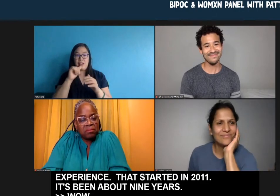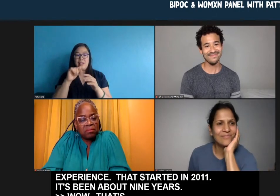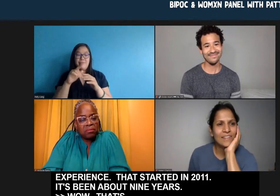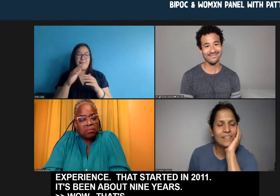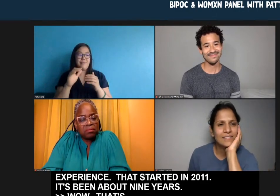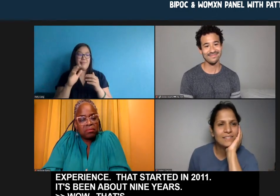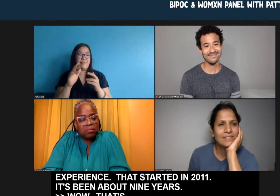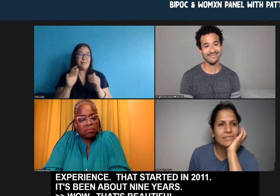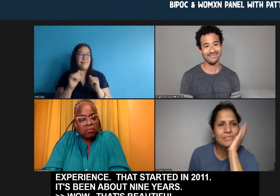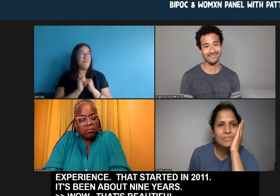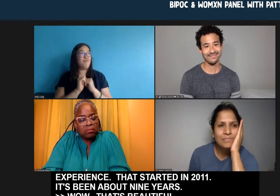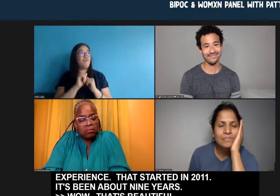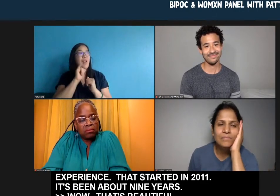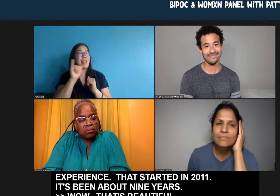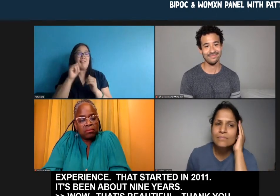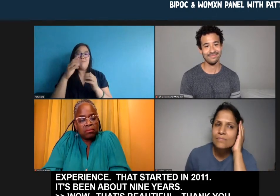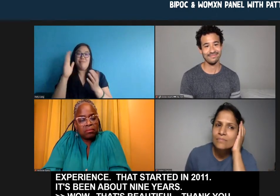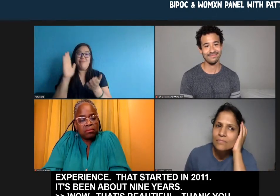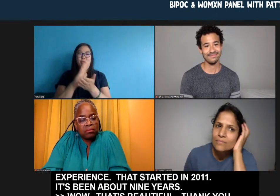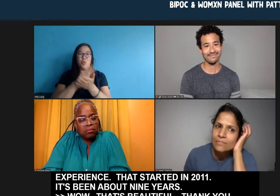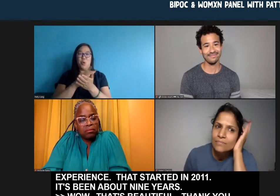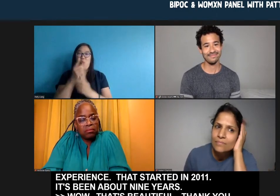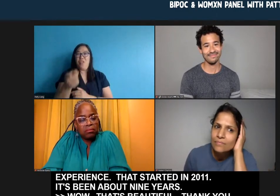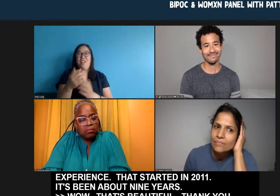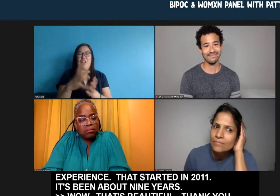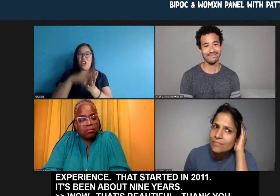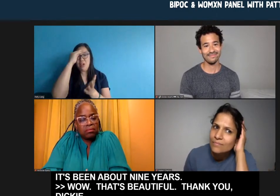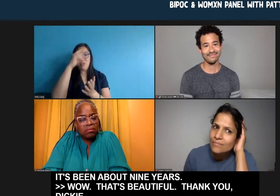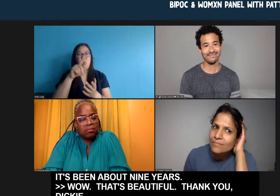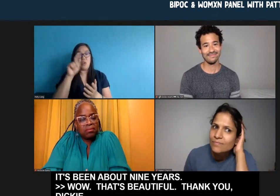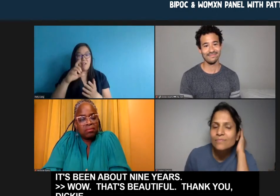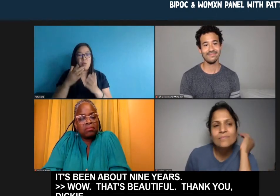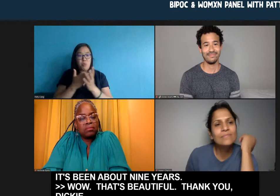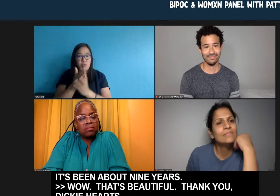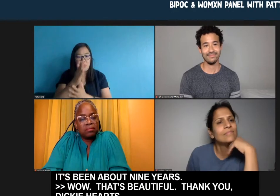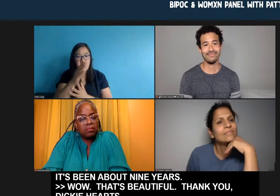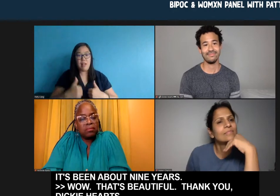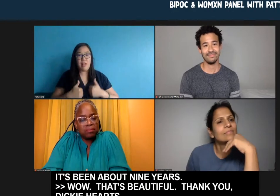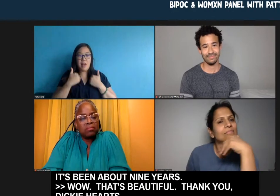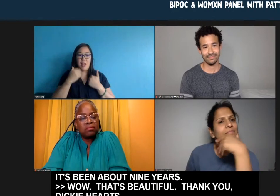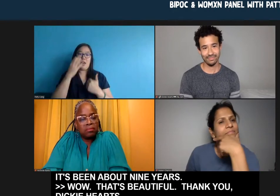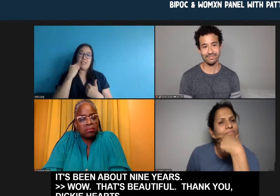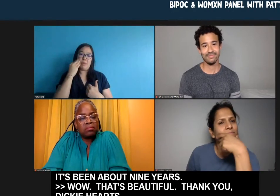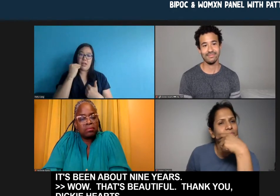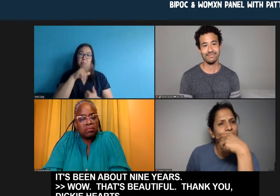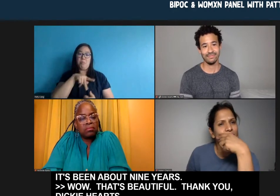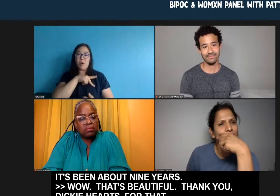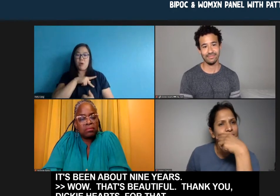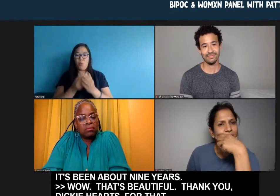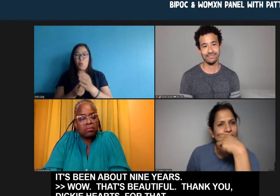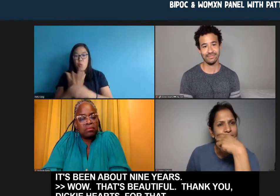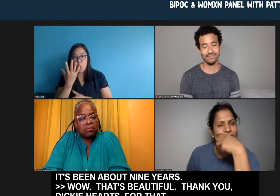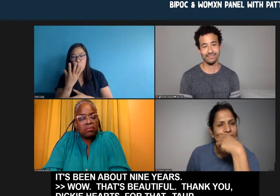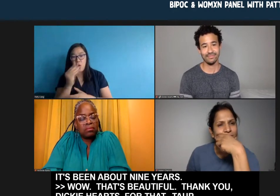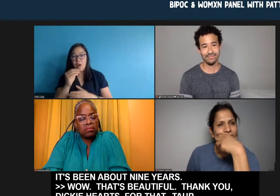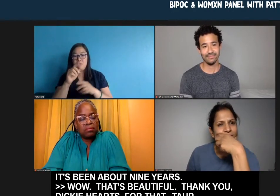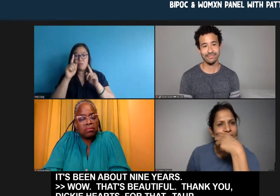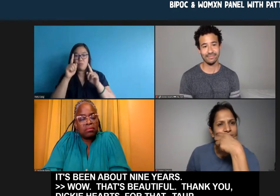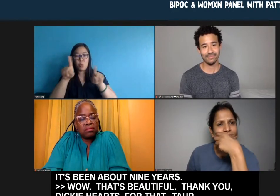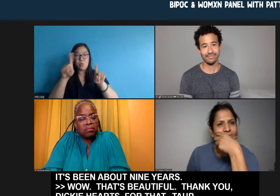just talking about that experience and what you've learned, and again, what it requires to get through, you